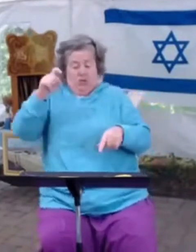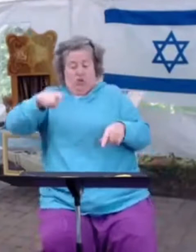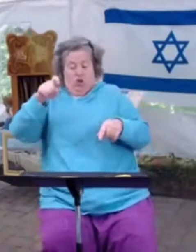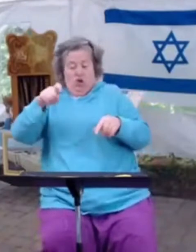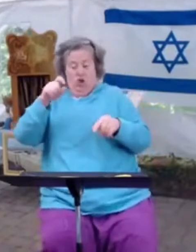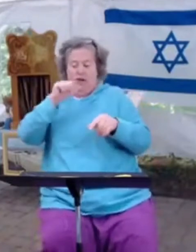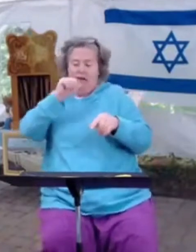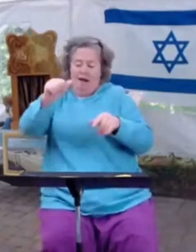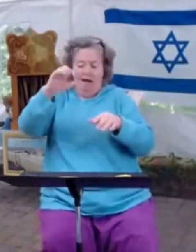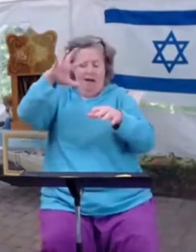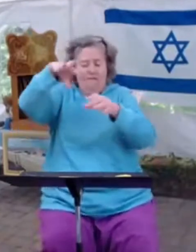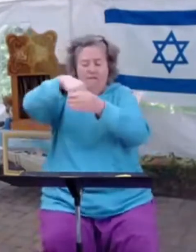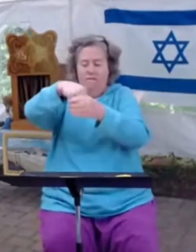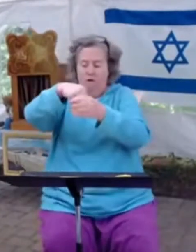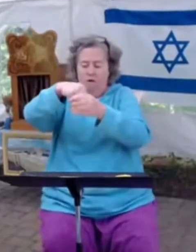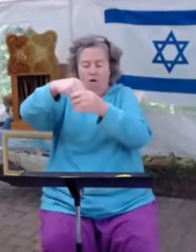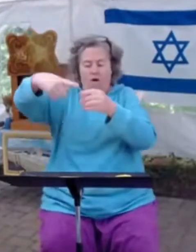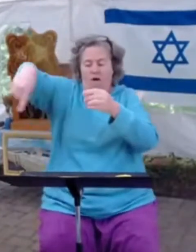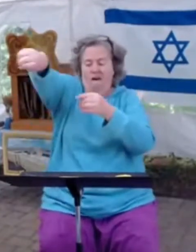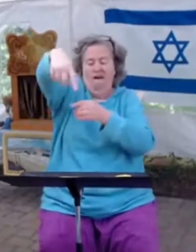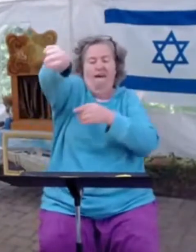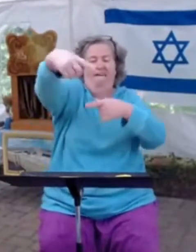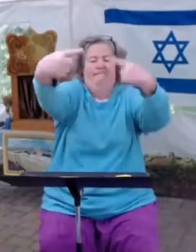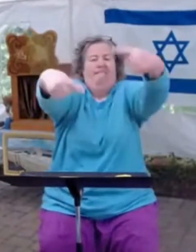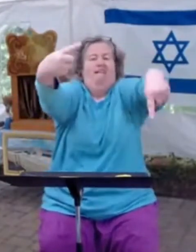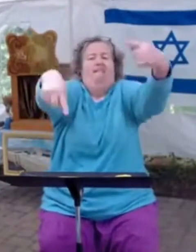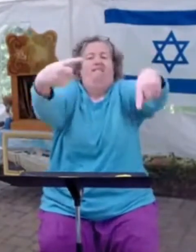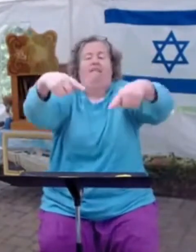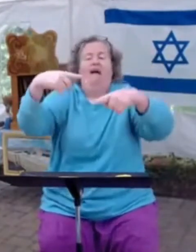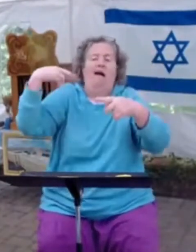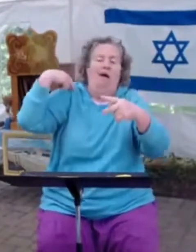applies for us today.